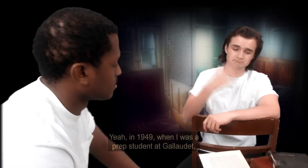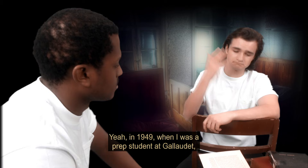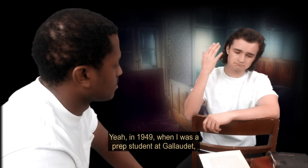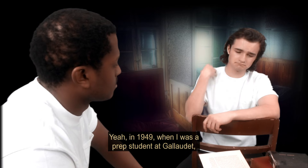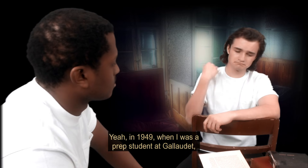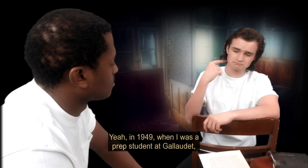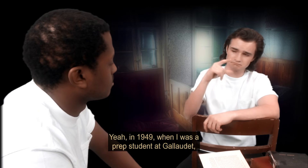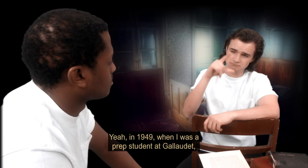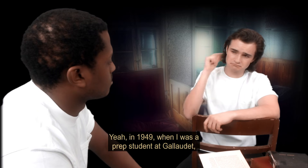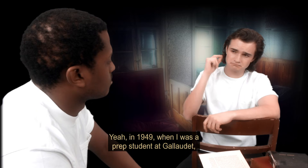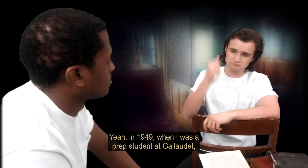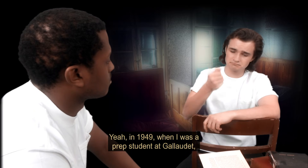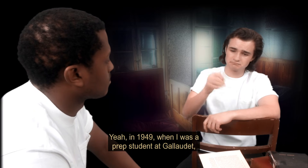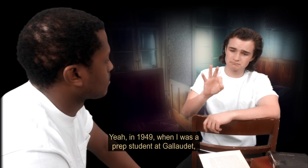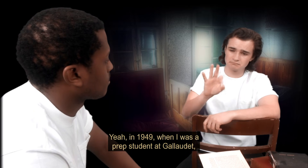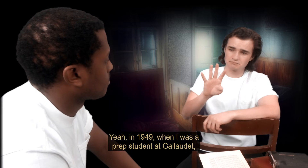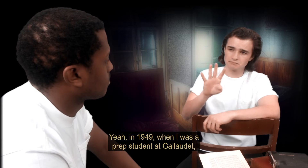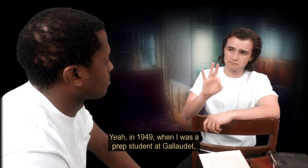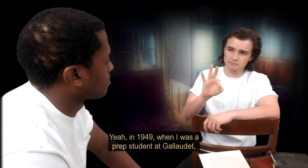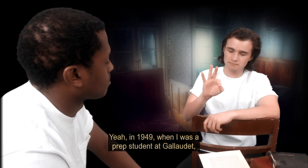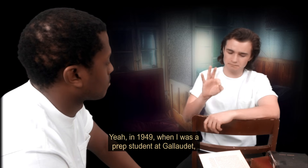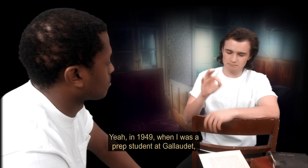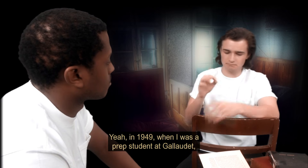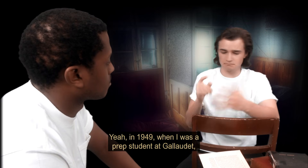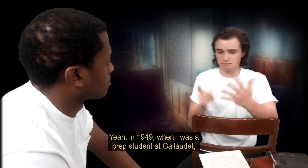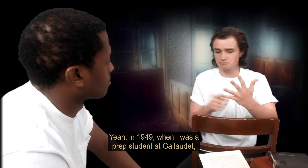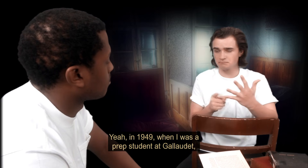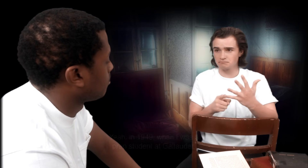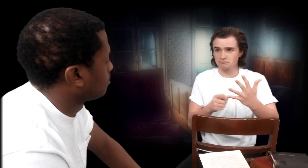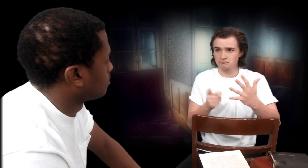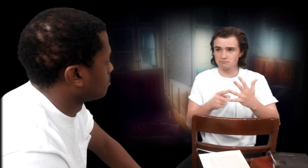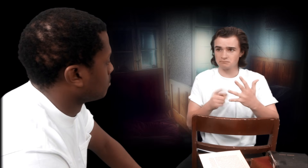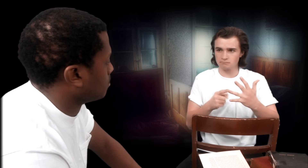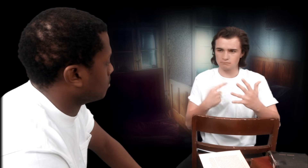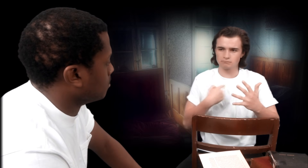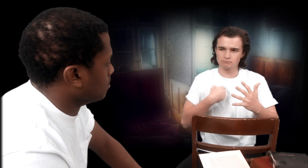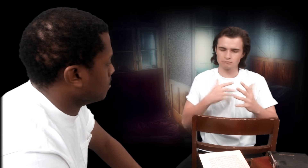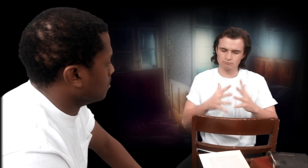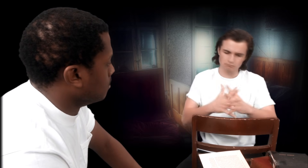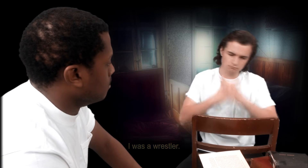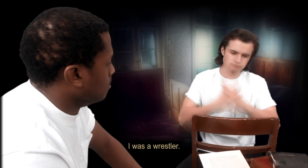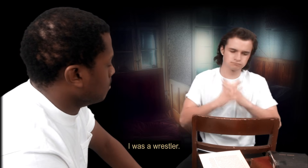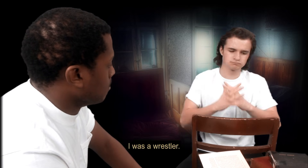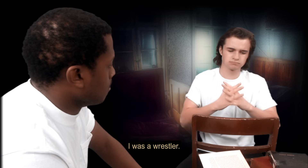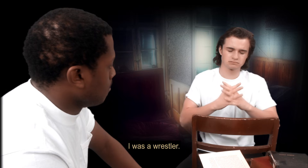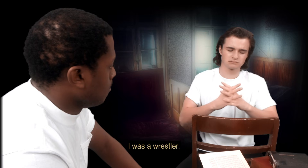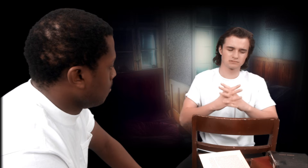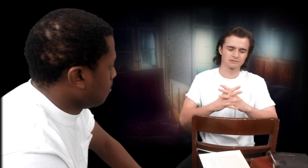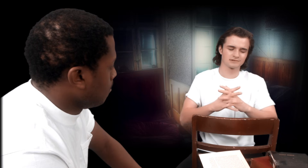Yeah. In 1949, when I was a prep student at Gallaudet, I was a wrestler.